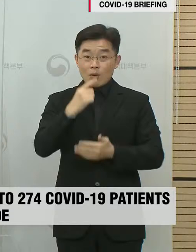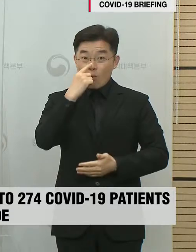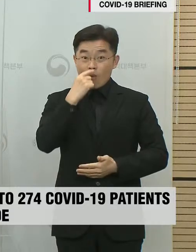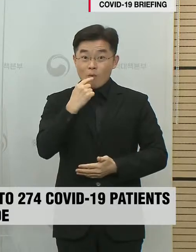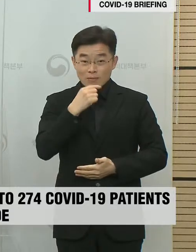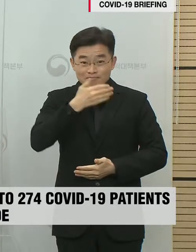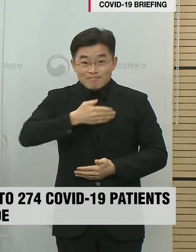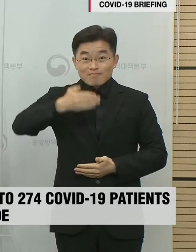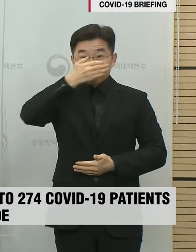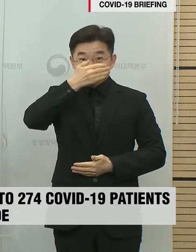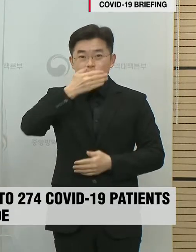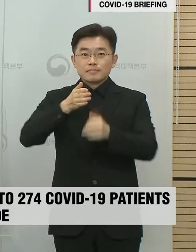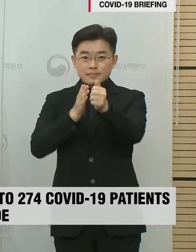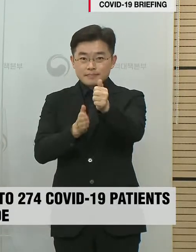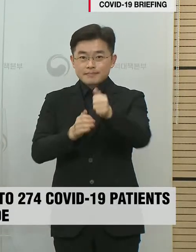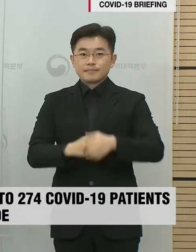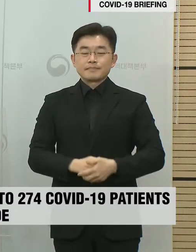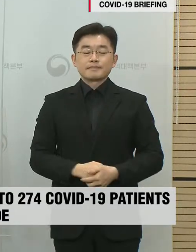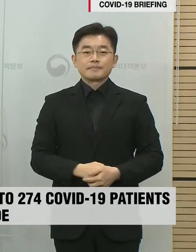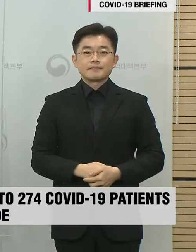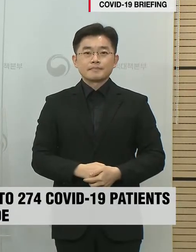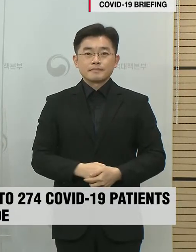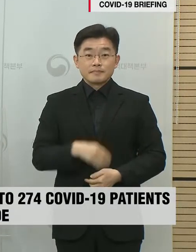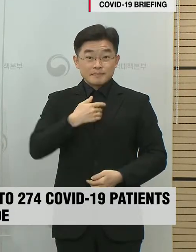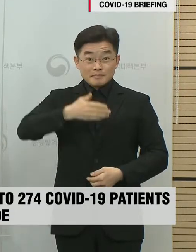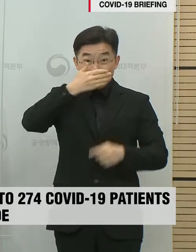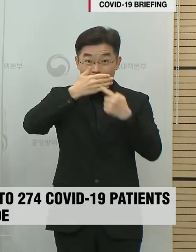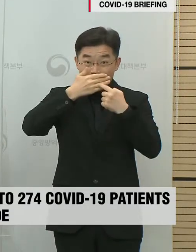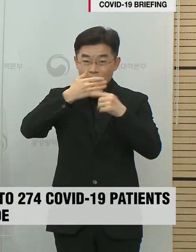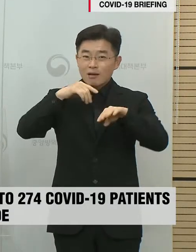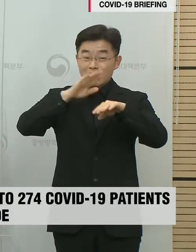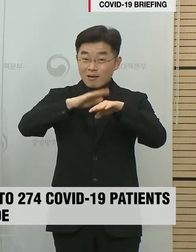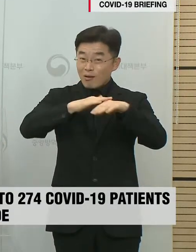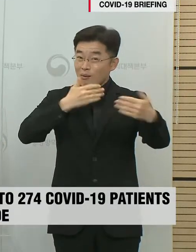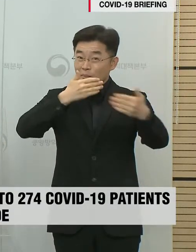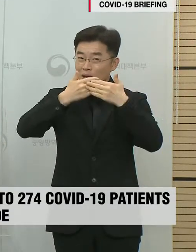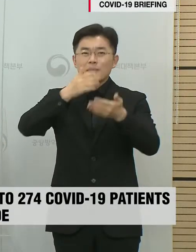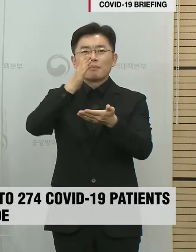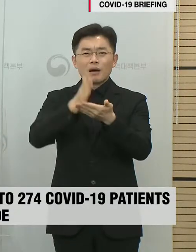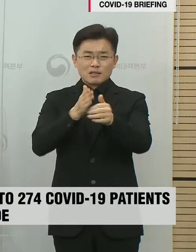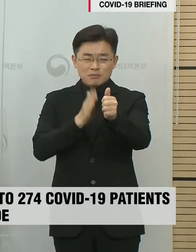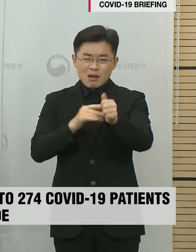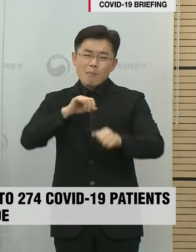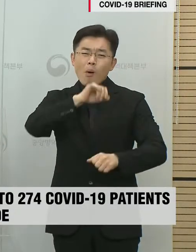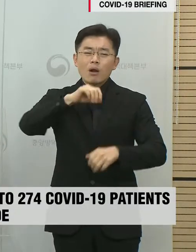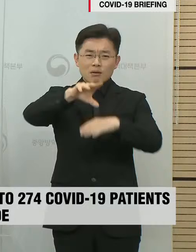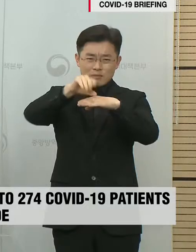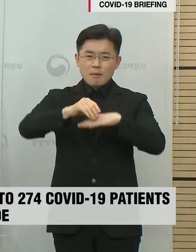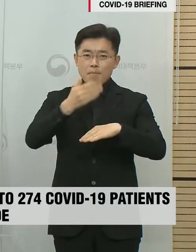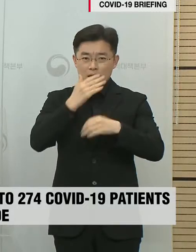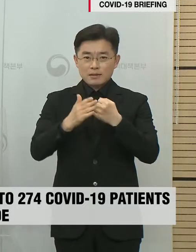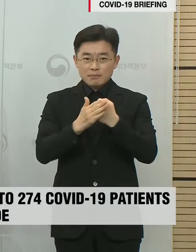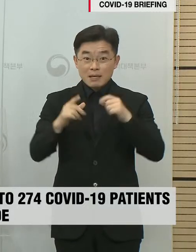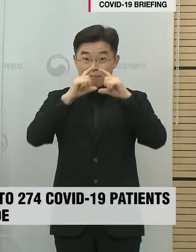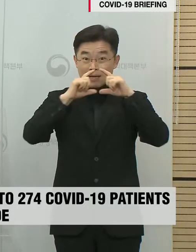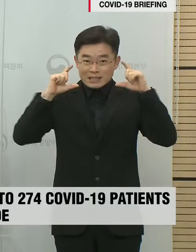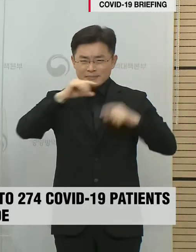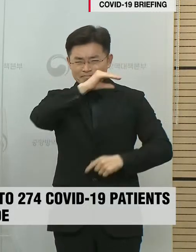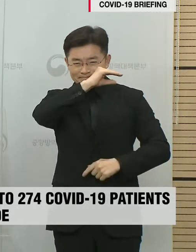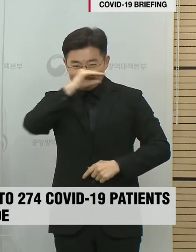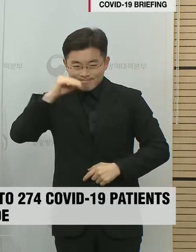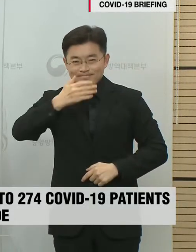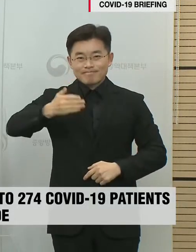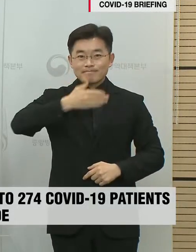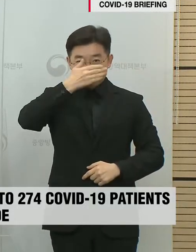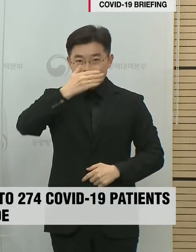always cover your nose and mouth completely when you wear face mask. And you shall not touch the surface of the face mask. And also,